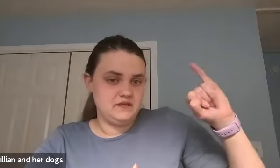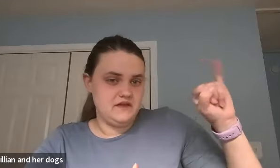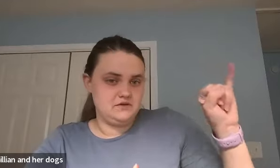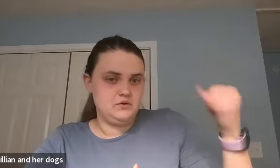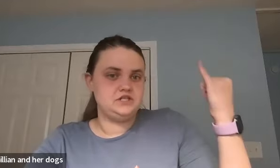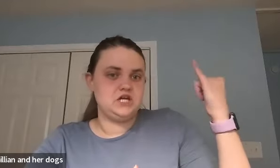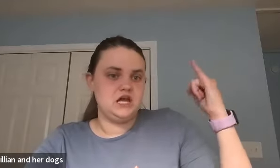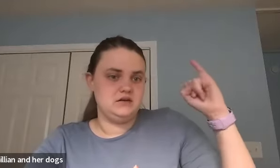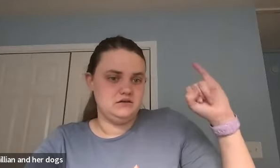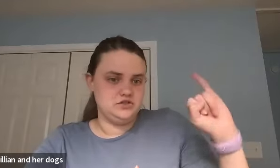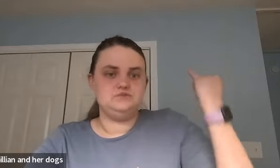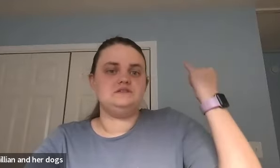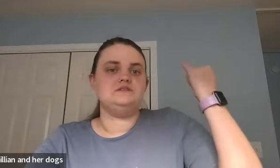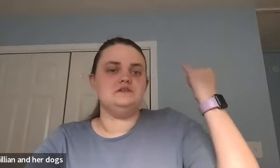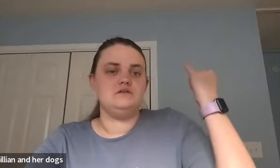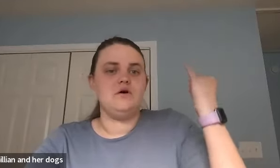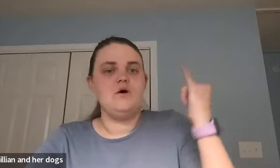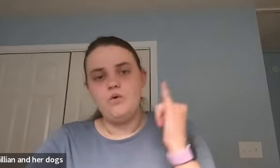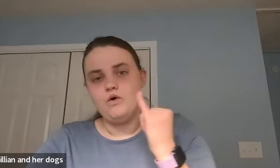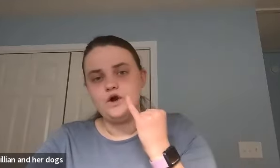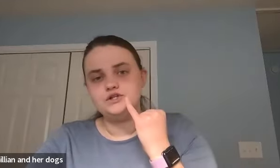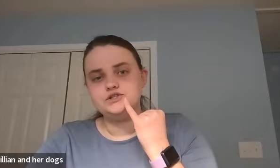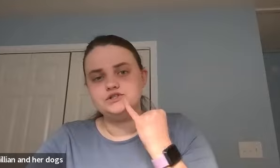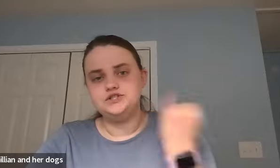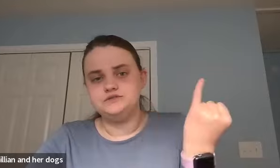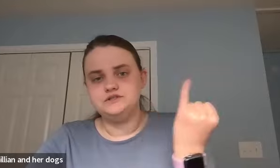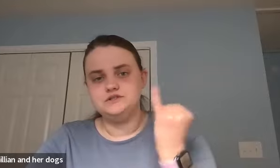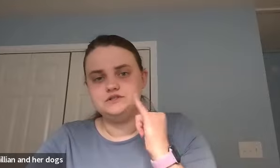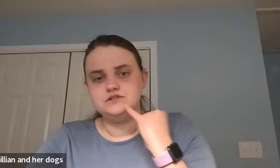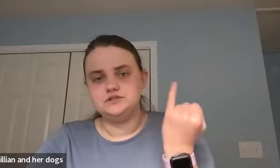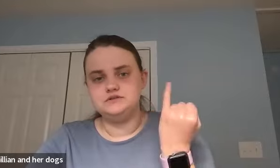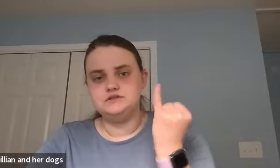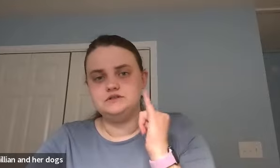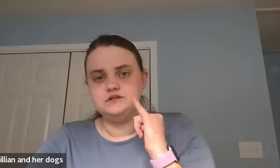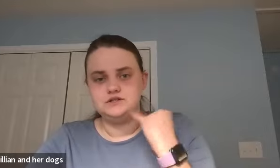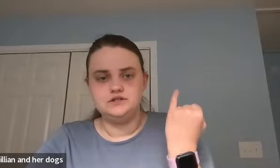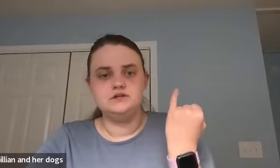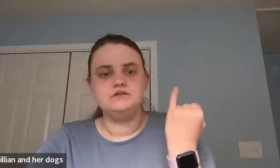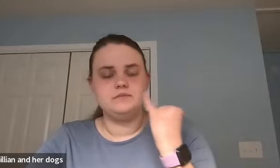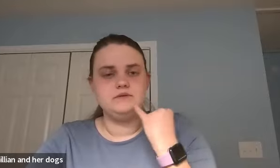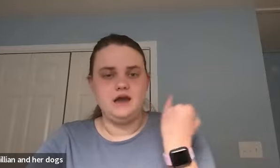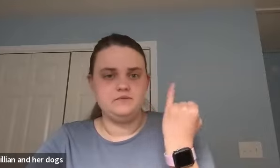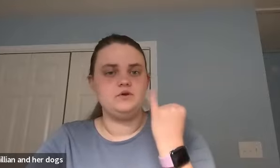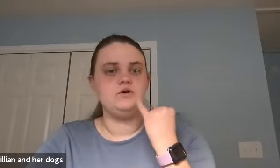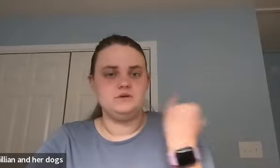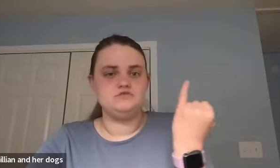making that quick J, juice, or juice, juice. From the corner of your mouth,